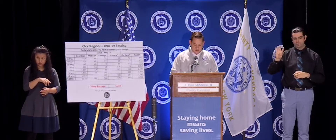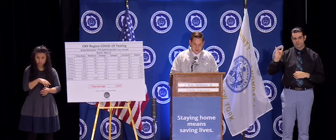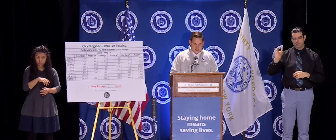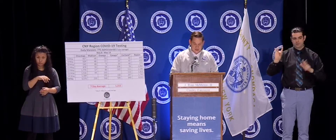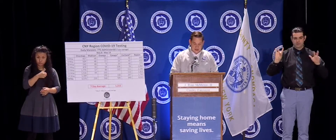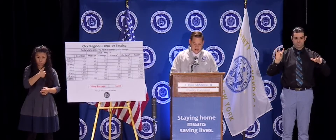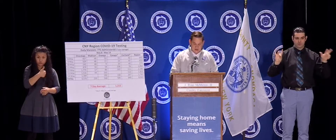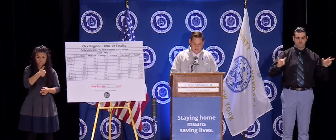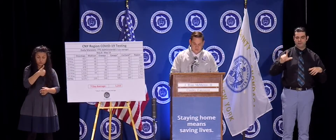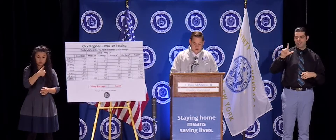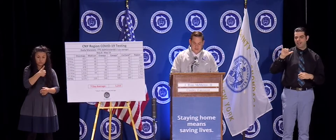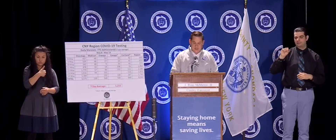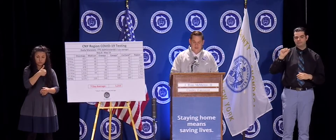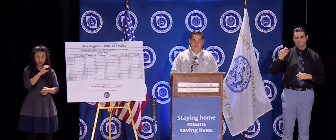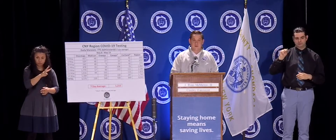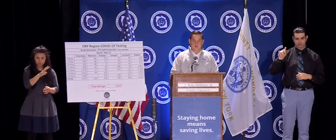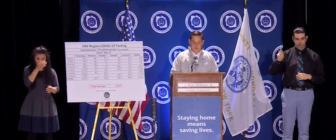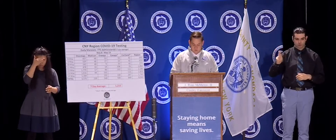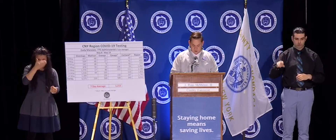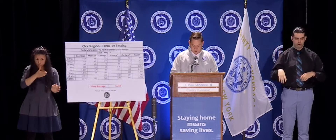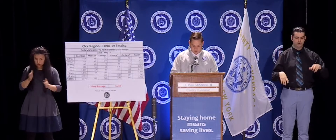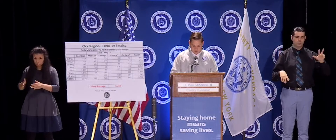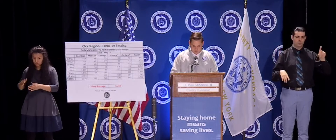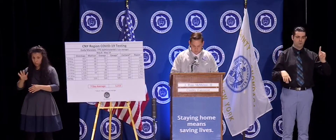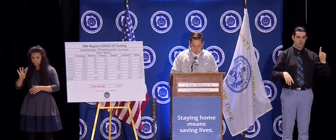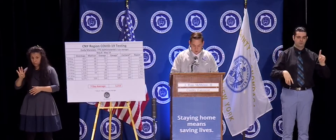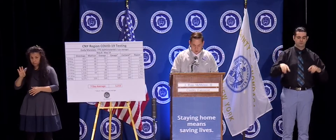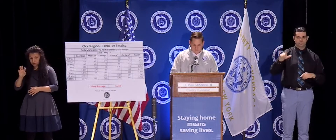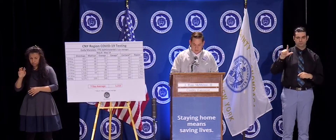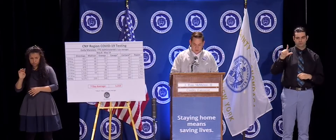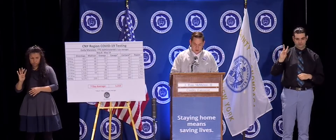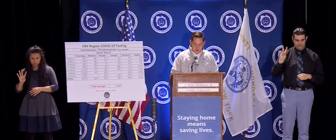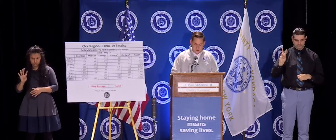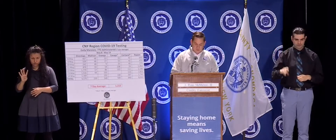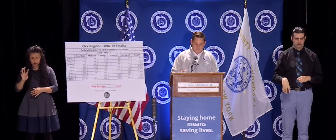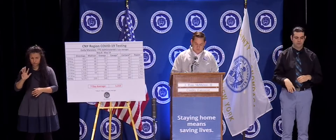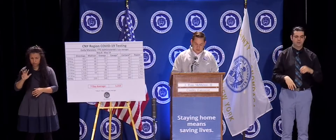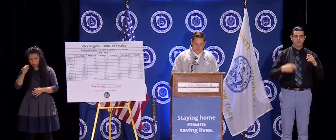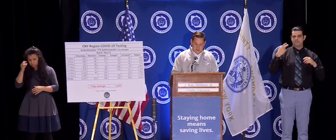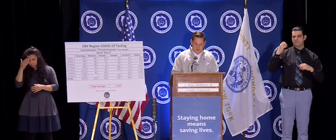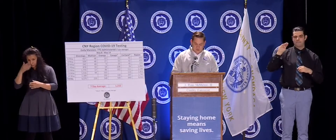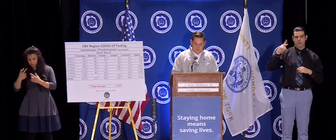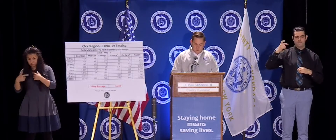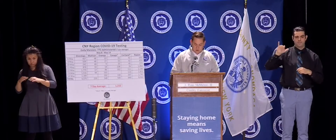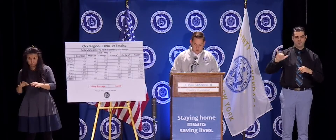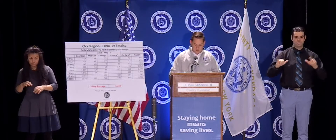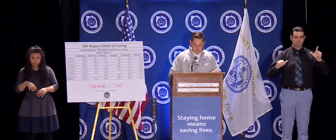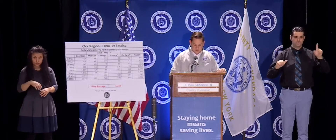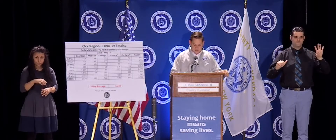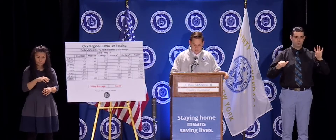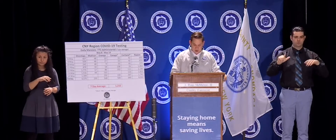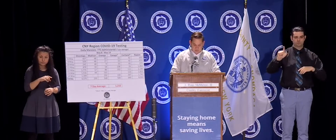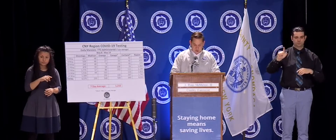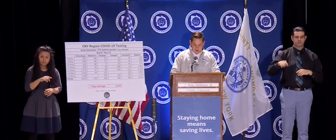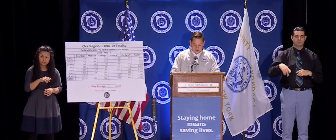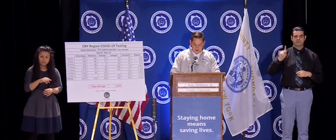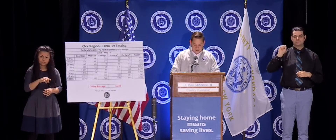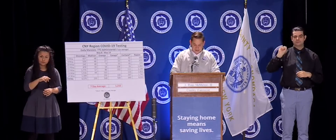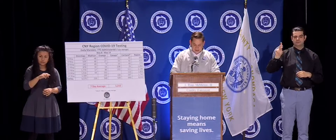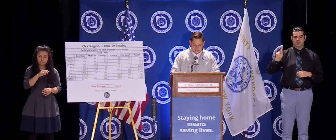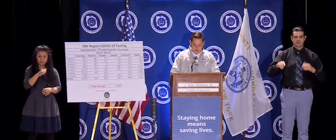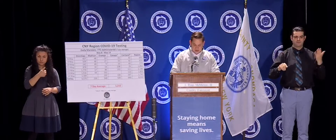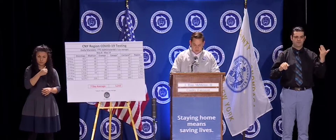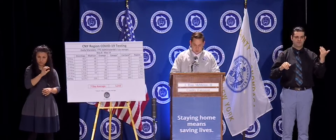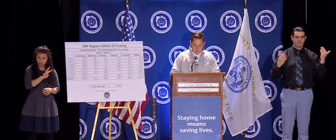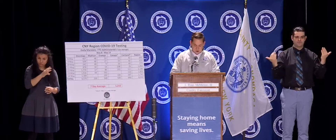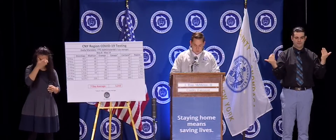recoveries. Skaneateles, 15 cases, 15 recoveries. Van Buren, 15 cases, 4 recoveries. Marcellus,